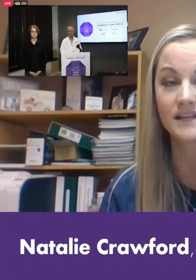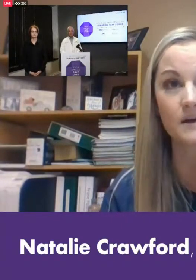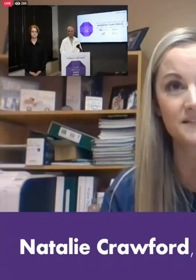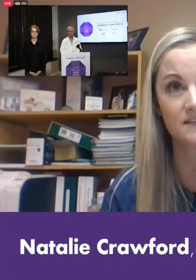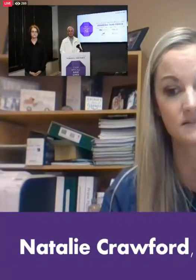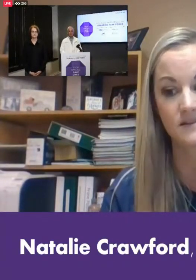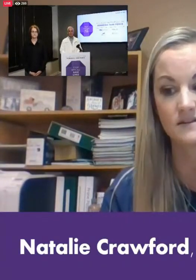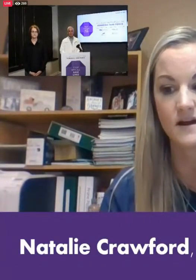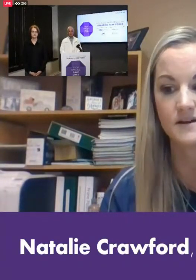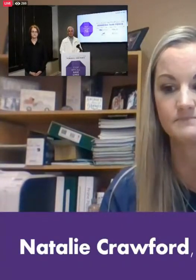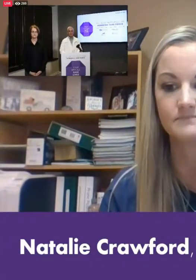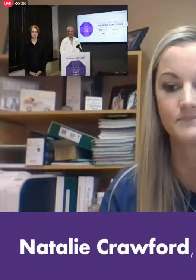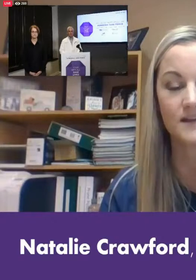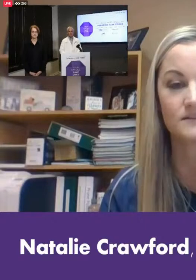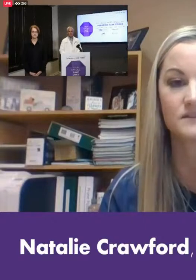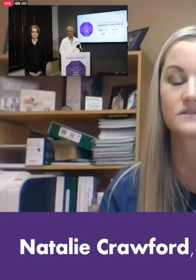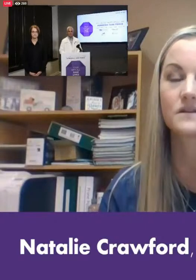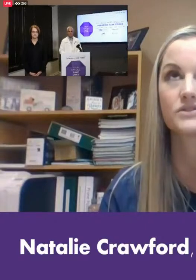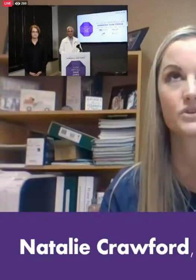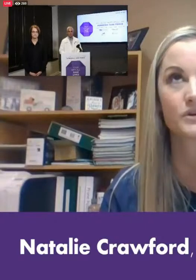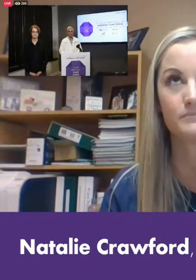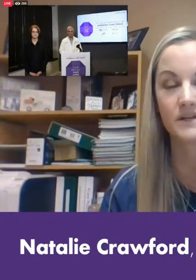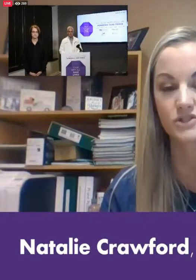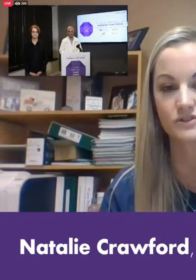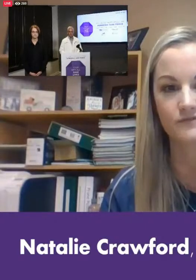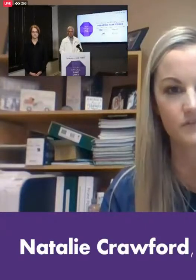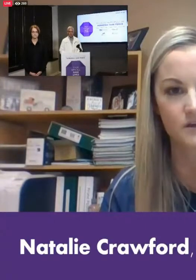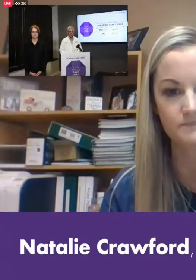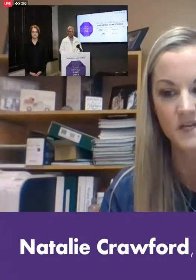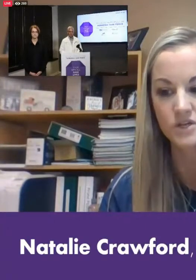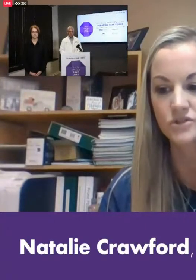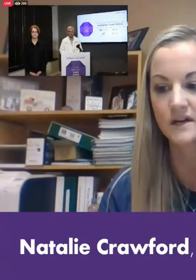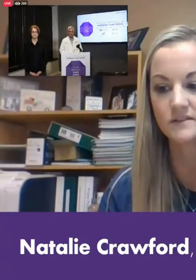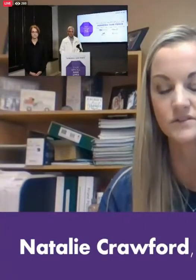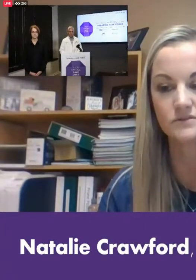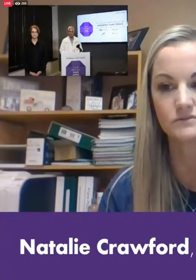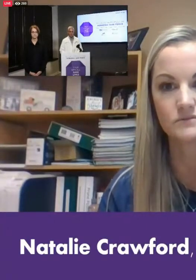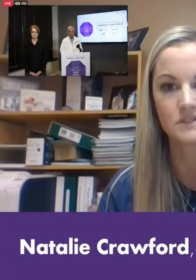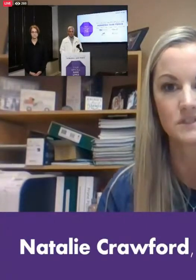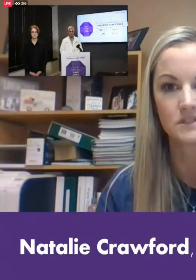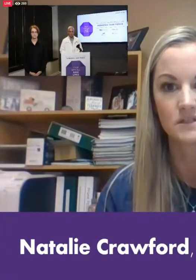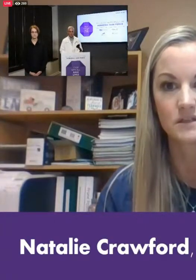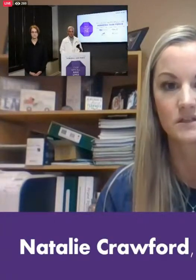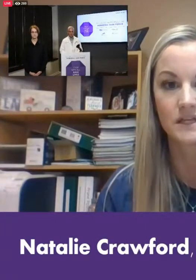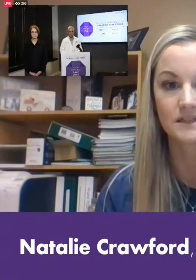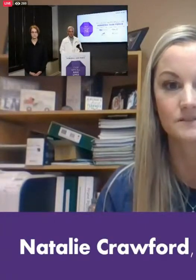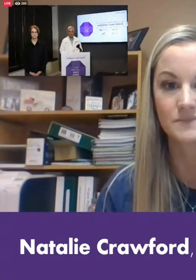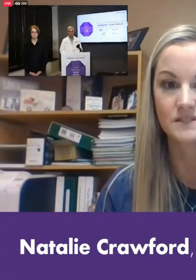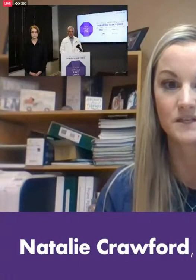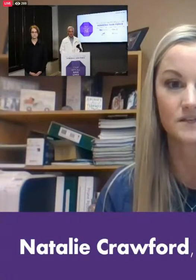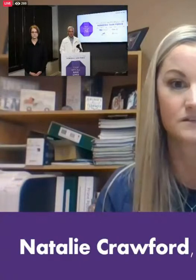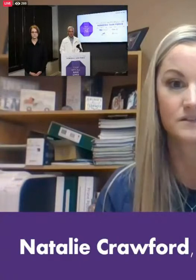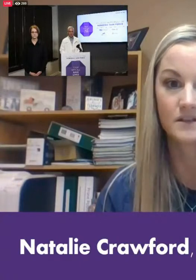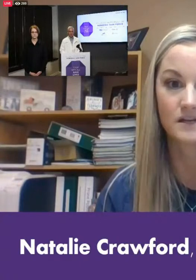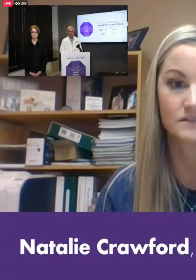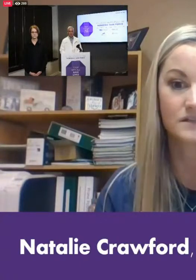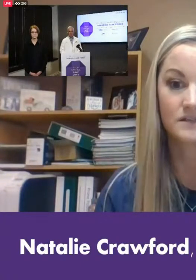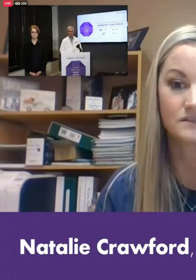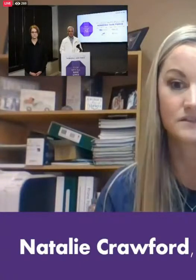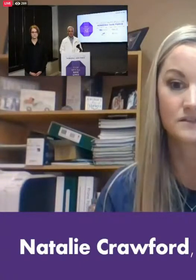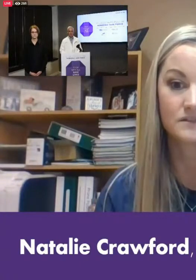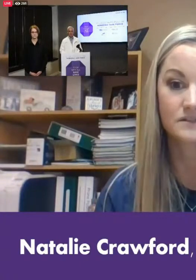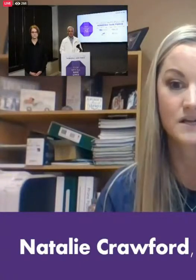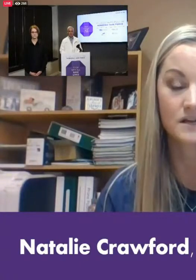Natalie, any updates?" And I'm painting such a great picture for them, trying to let them see